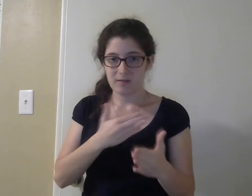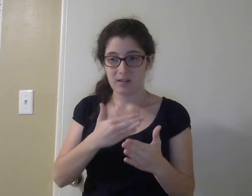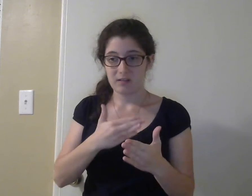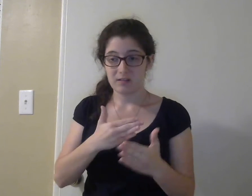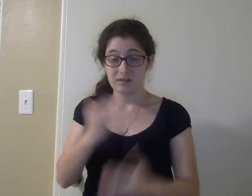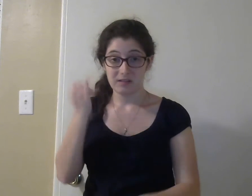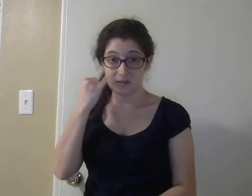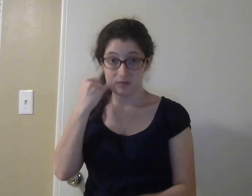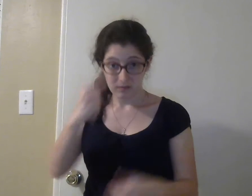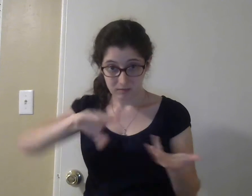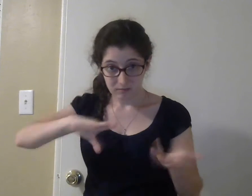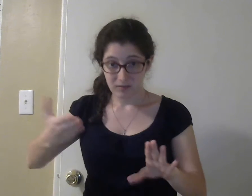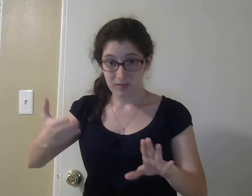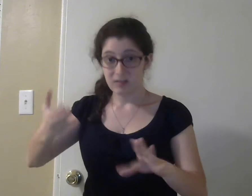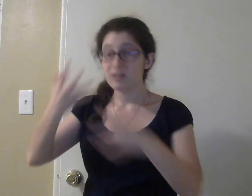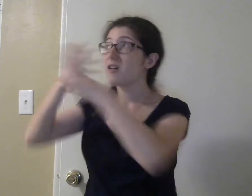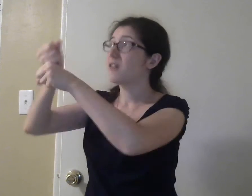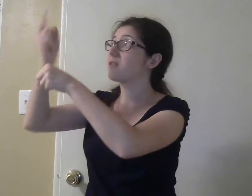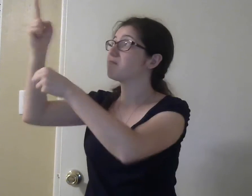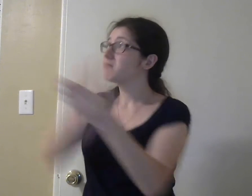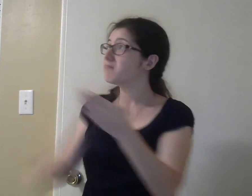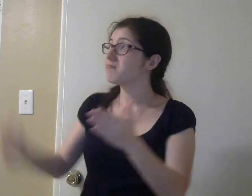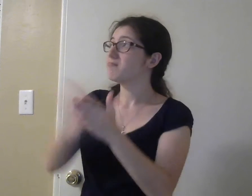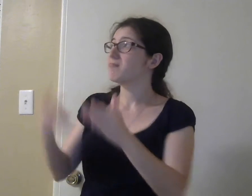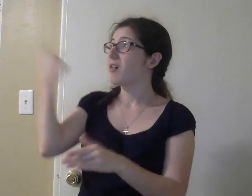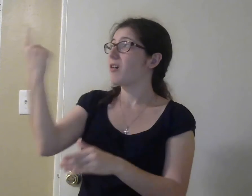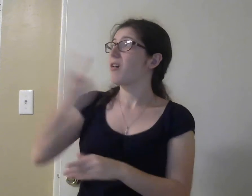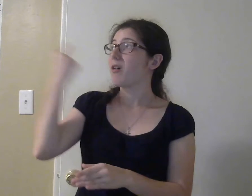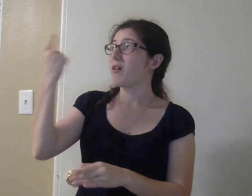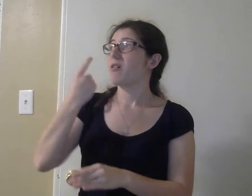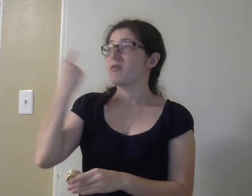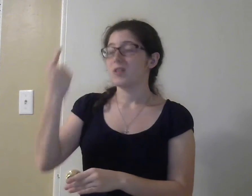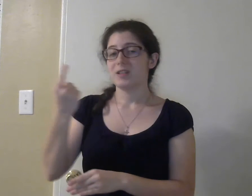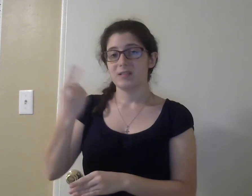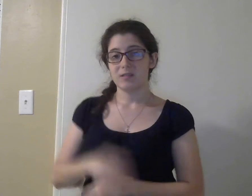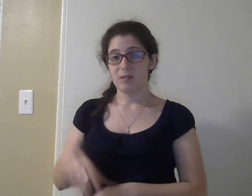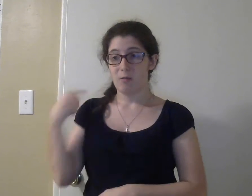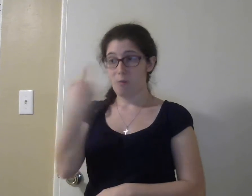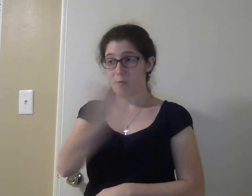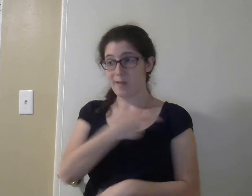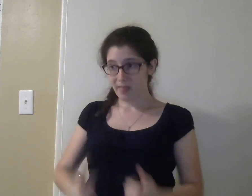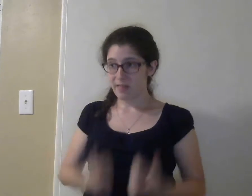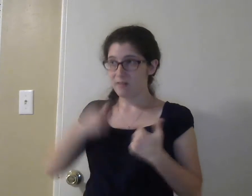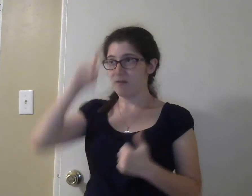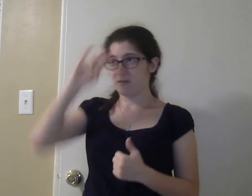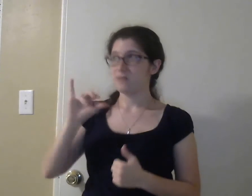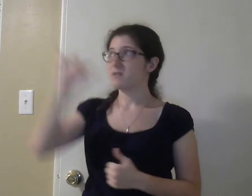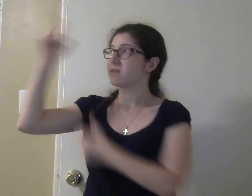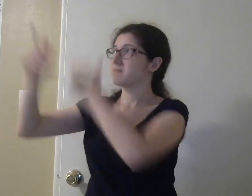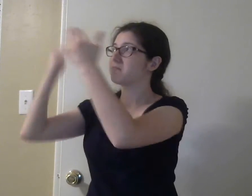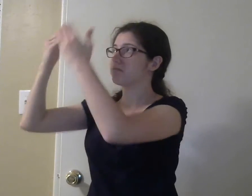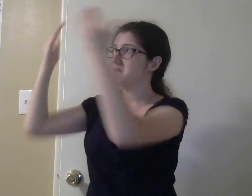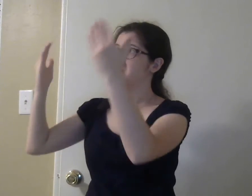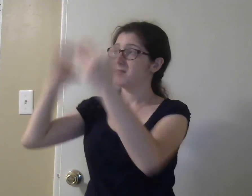will give you the crown of life. So when it happens, it's not a punishment for us, it's a reward